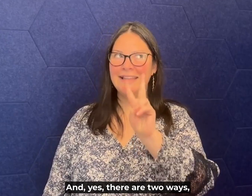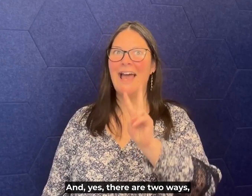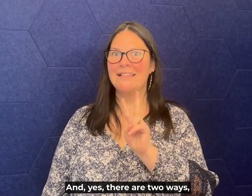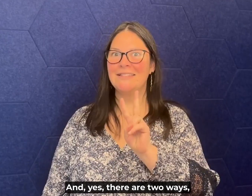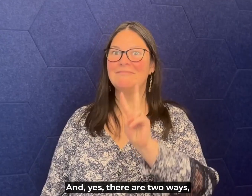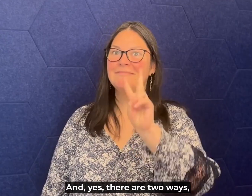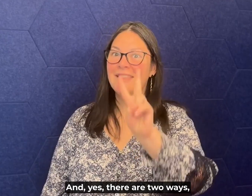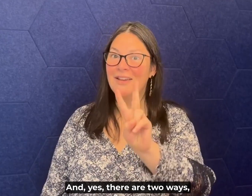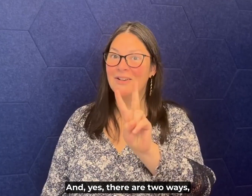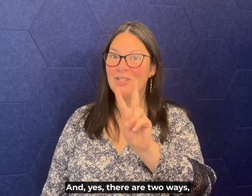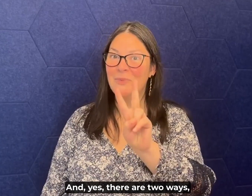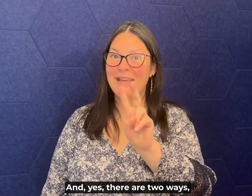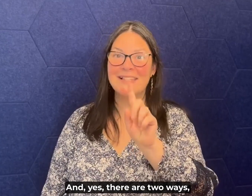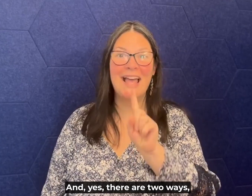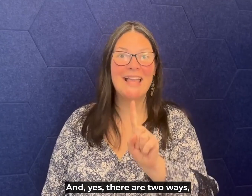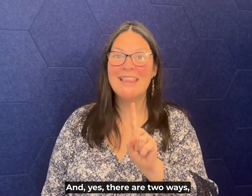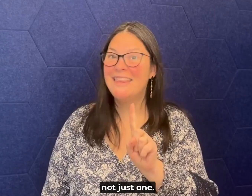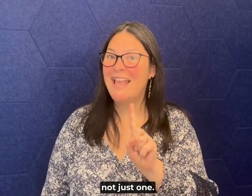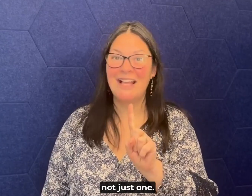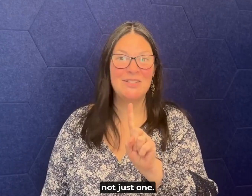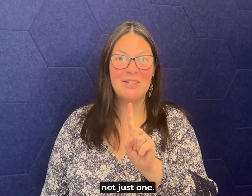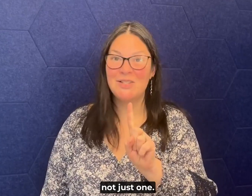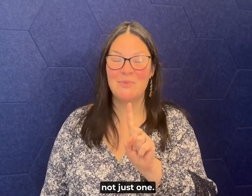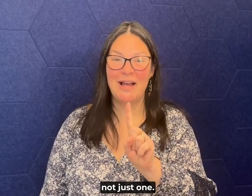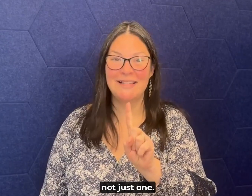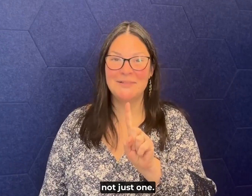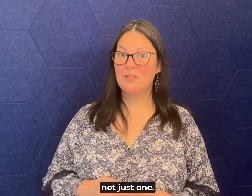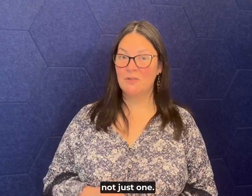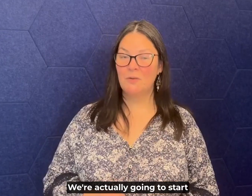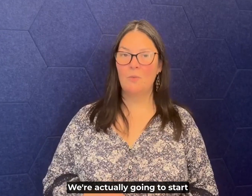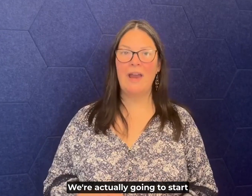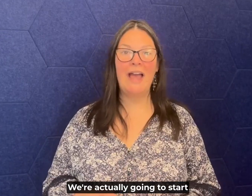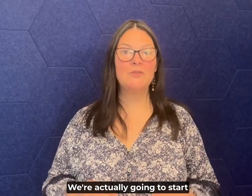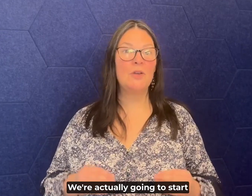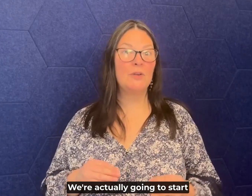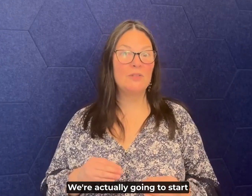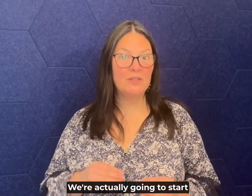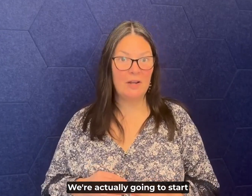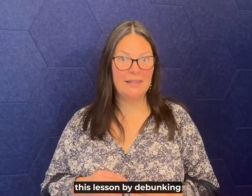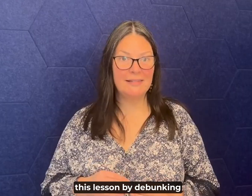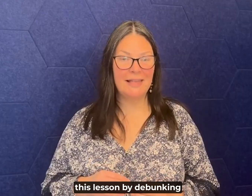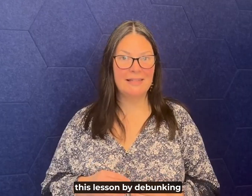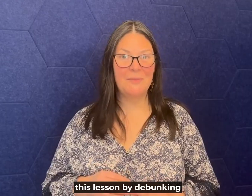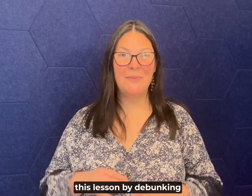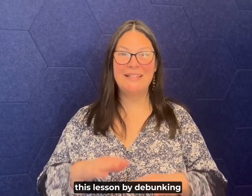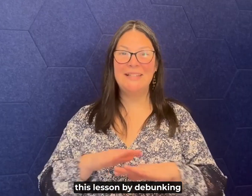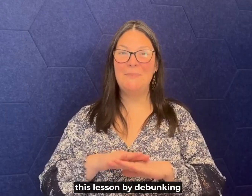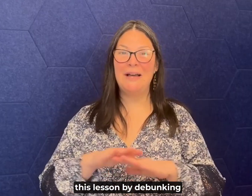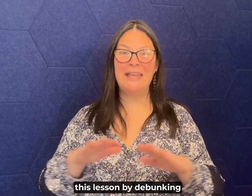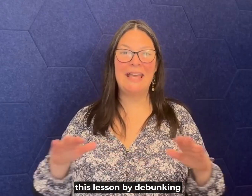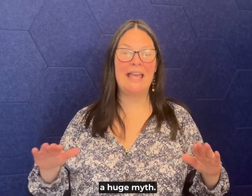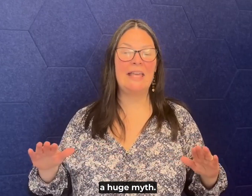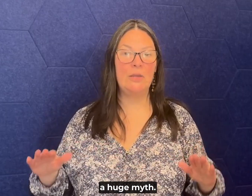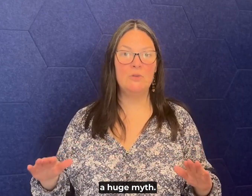yes, there are 2 ways, not just one. We're actually going to start this lesson by debunking a huge